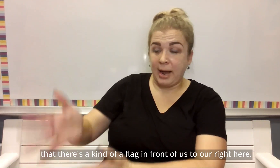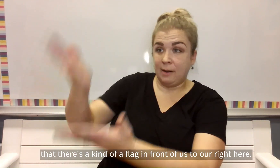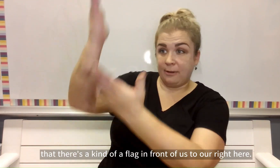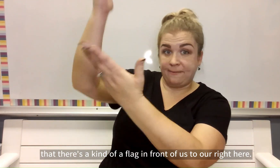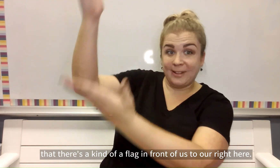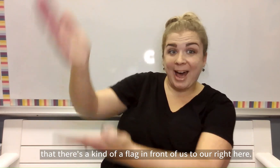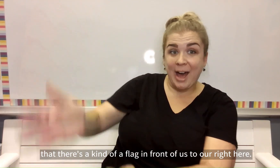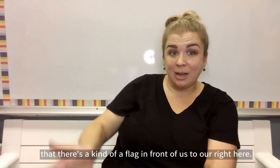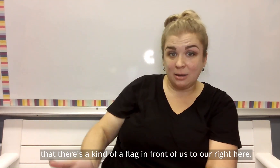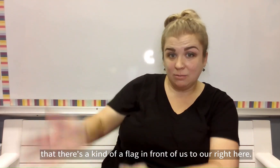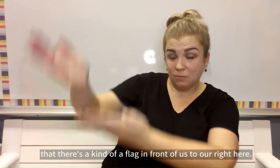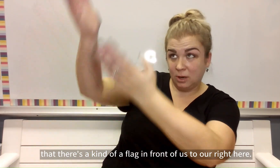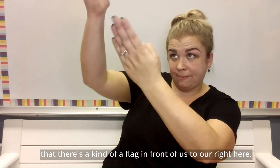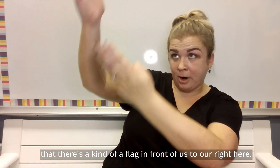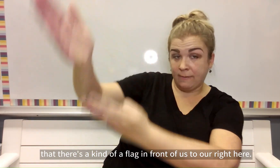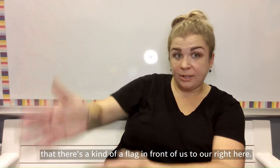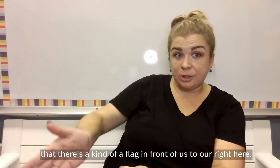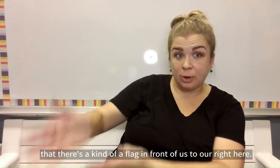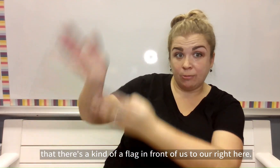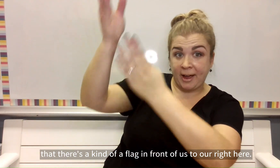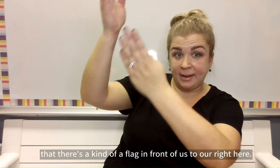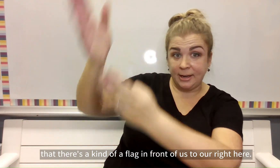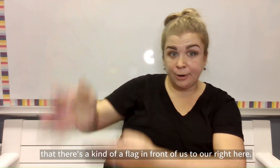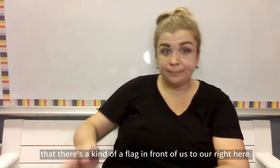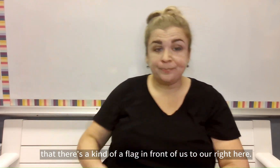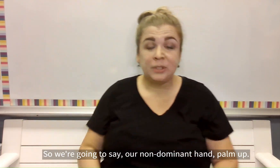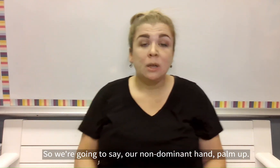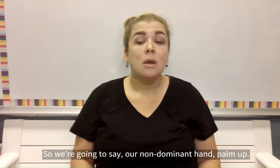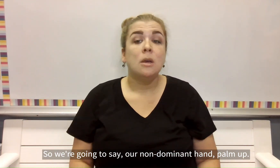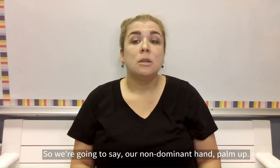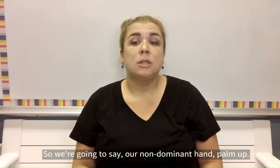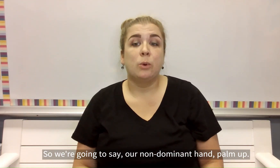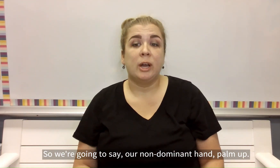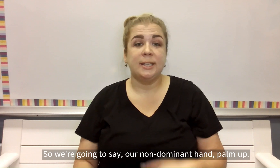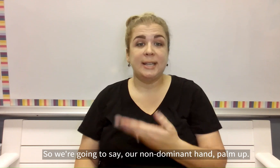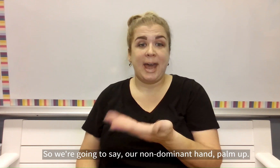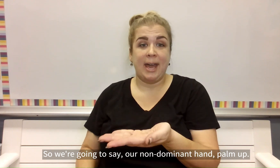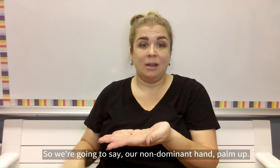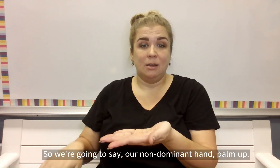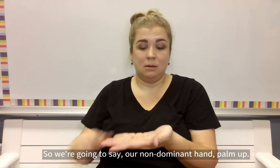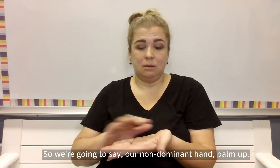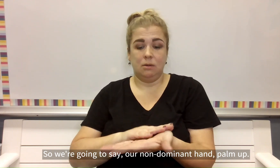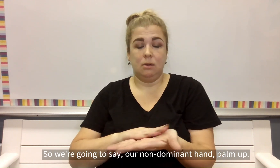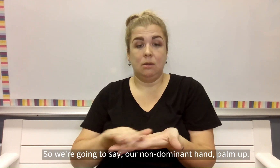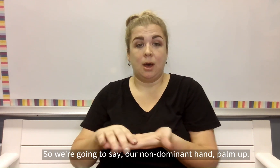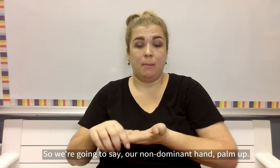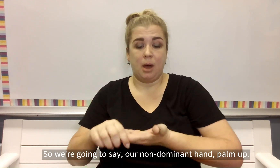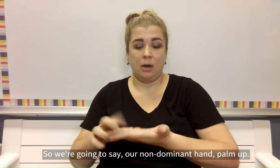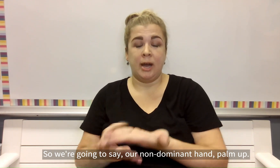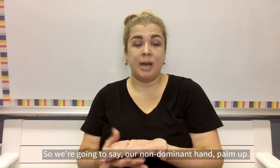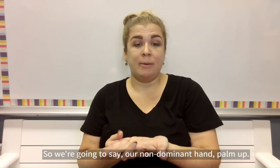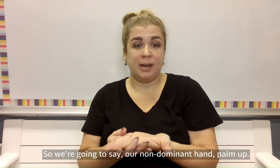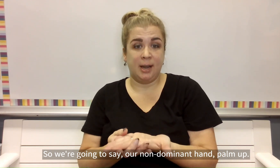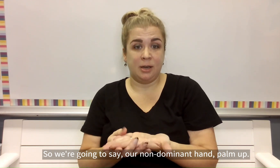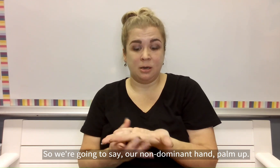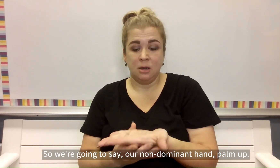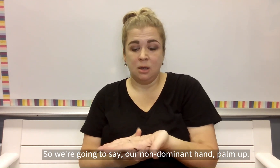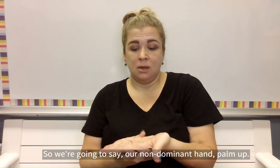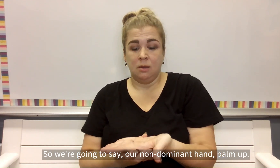kind of a flag in front of us to our right here. So we're going to say our non-dominant hand,